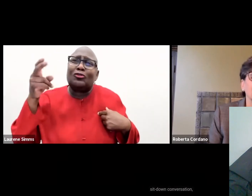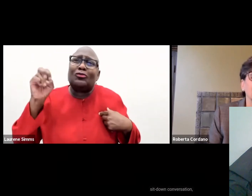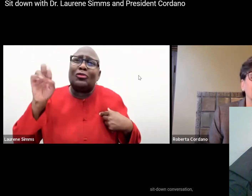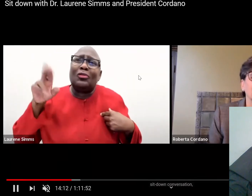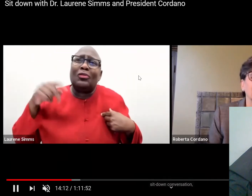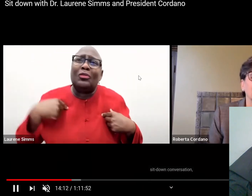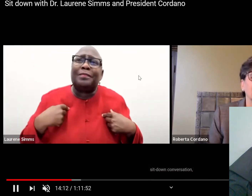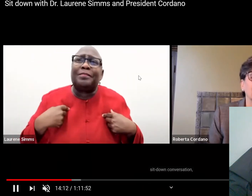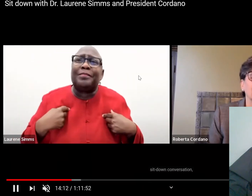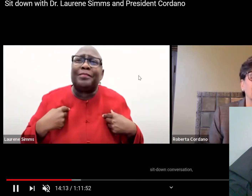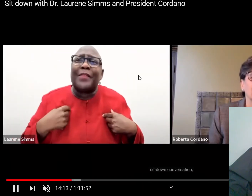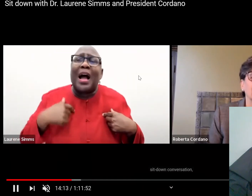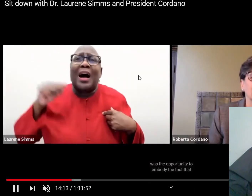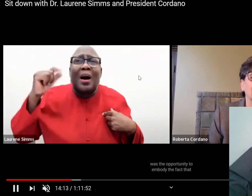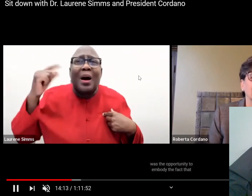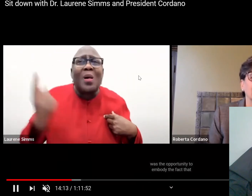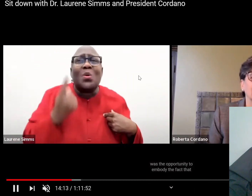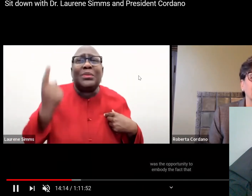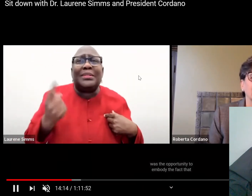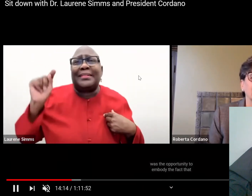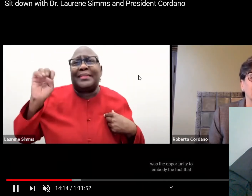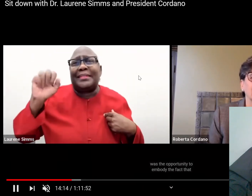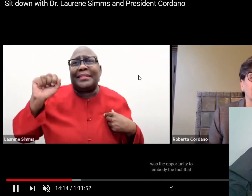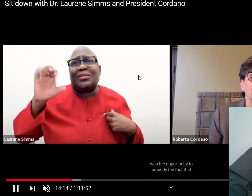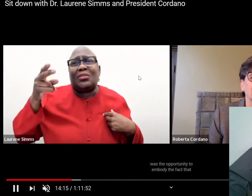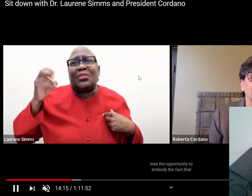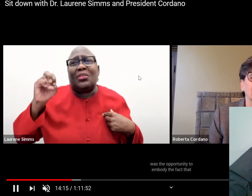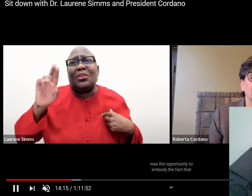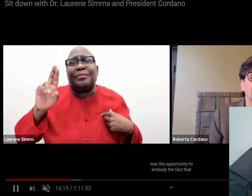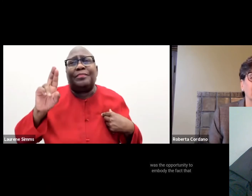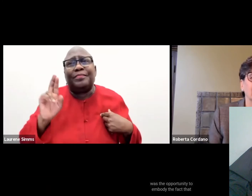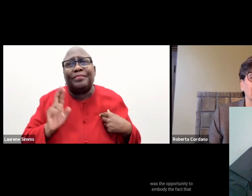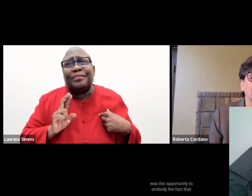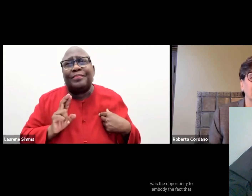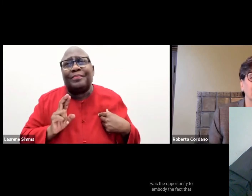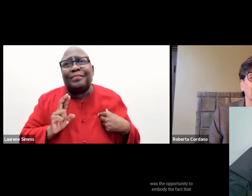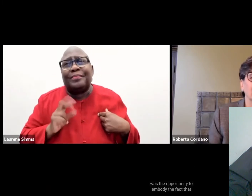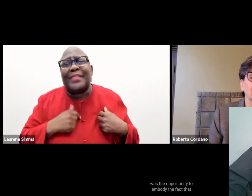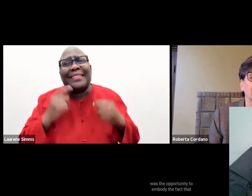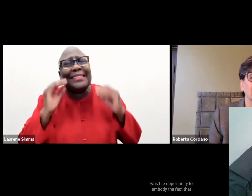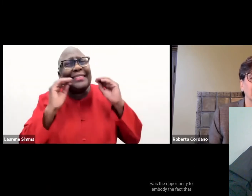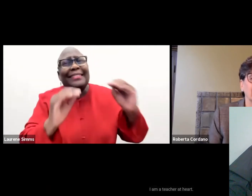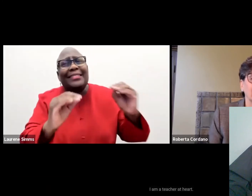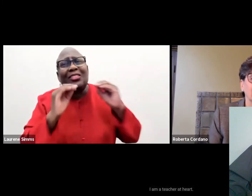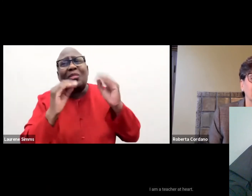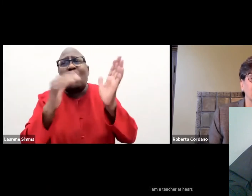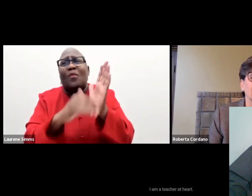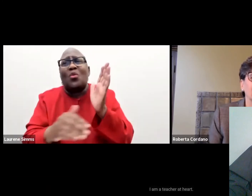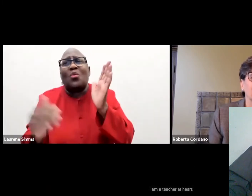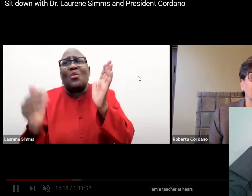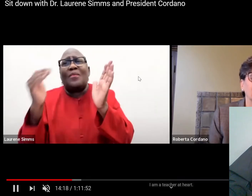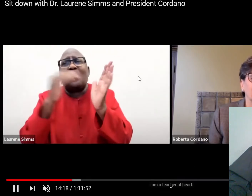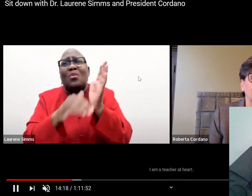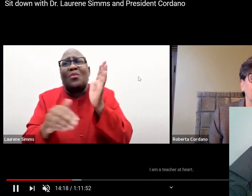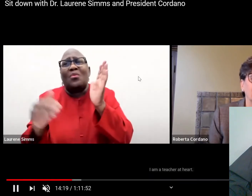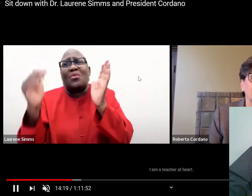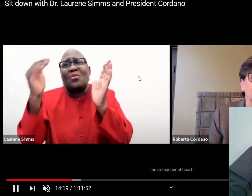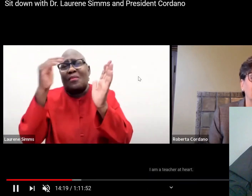to ask Bobby to come today and to have a sit down conversation with me because the opportunity was